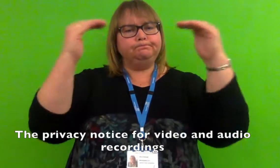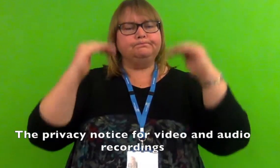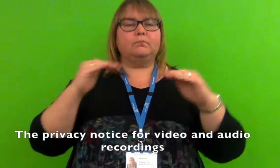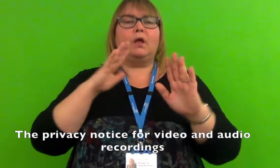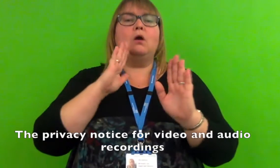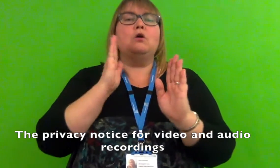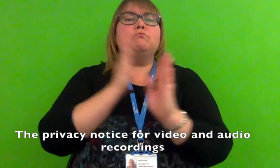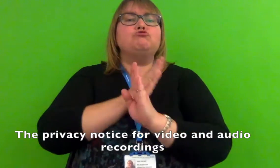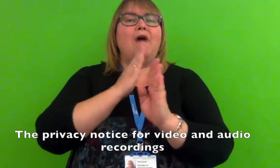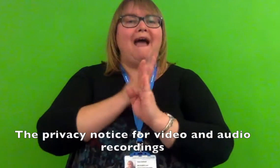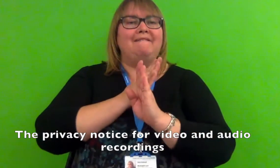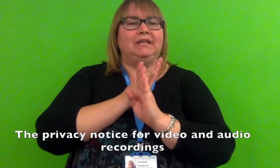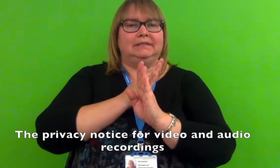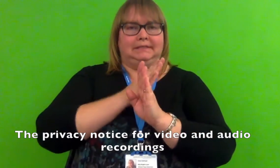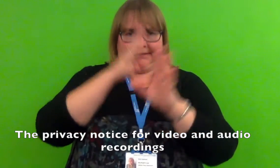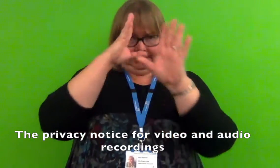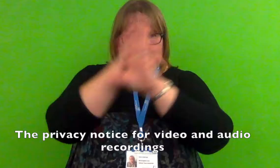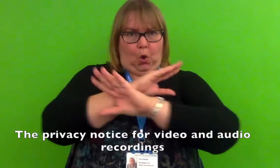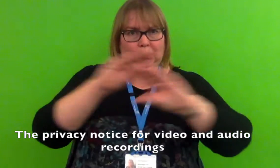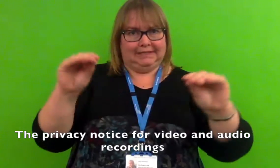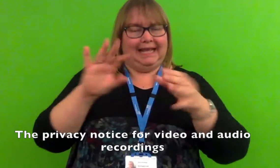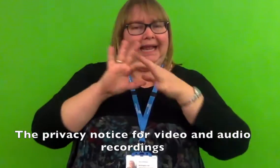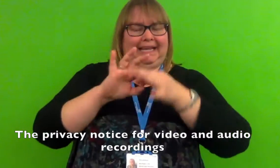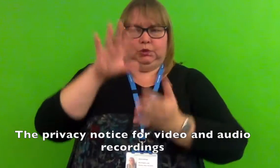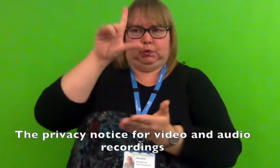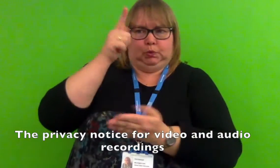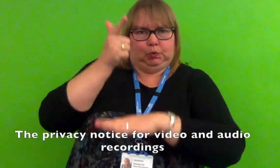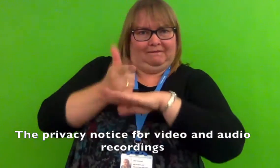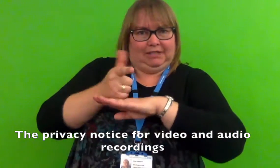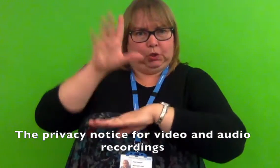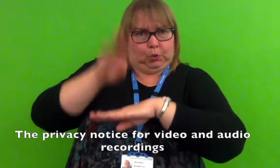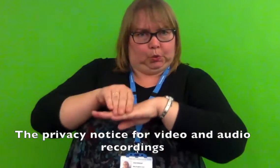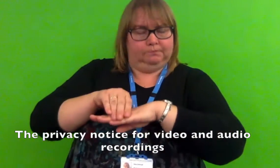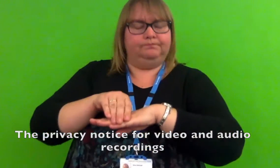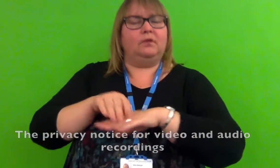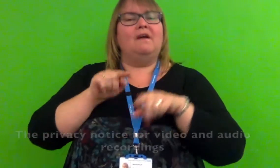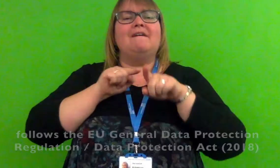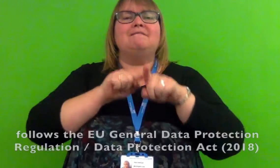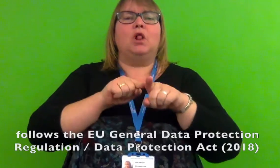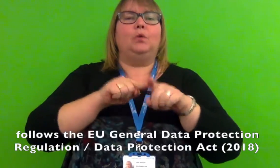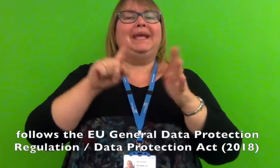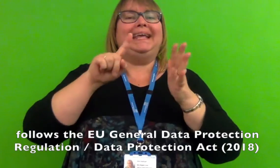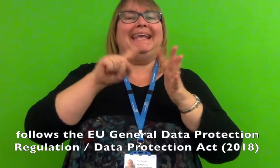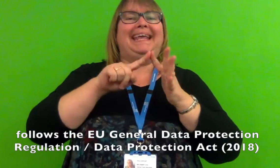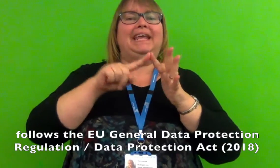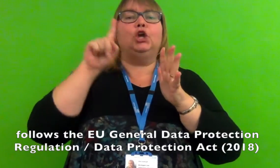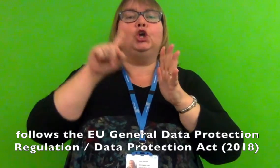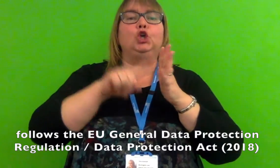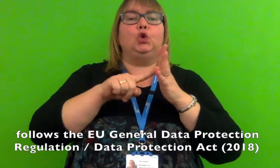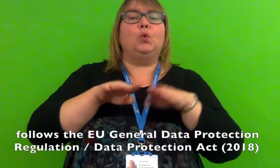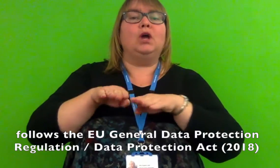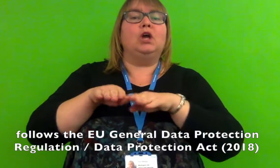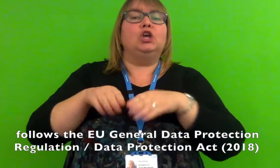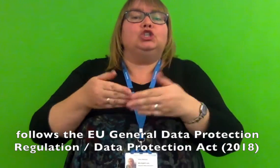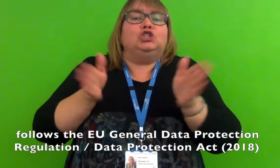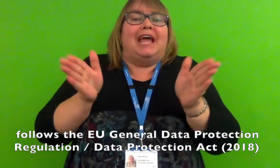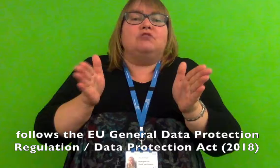The privacy notice for video and audio recordings follows the EU General Data